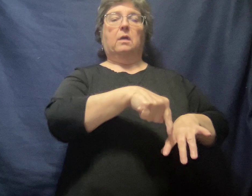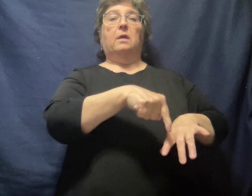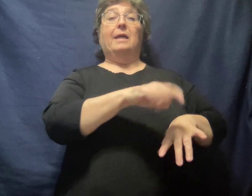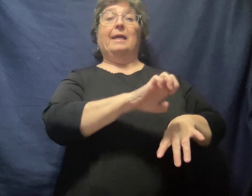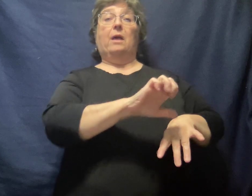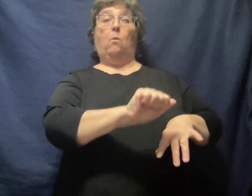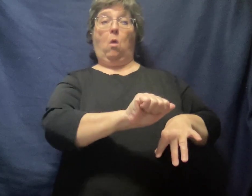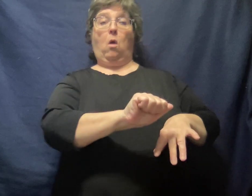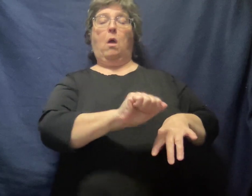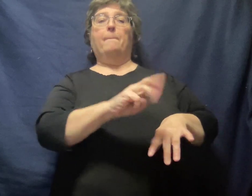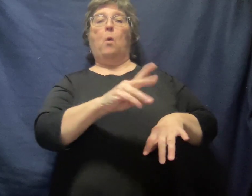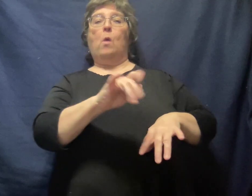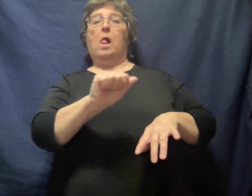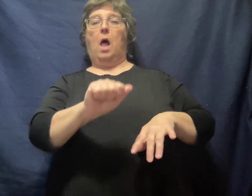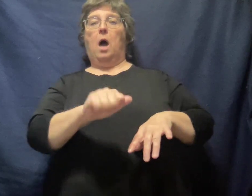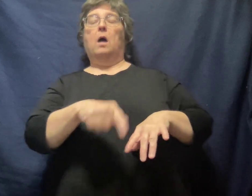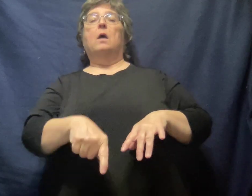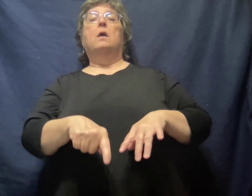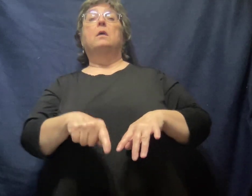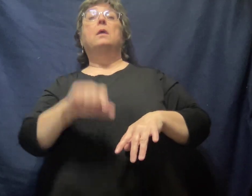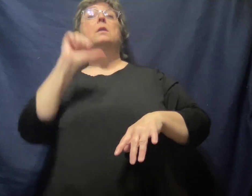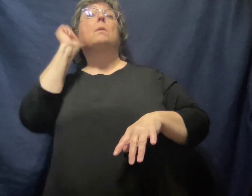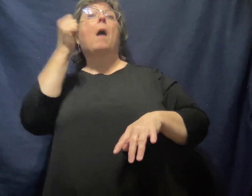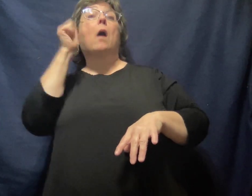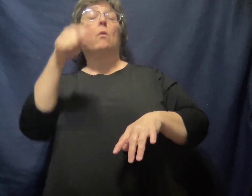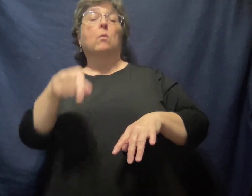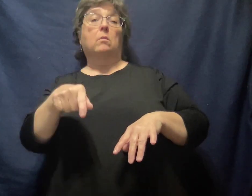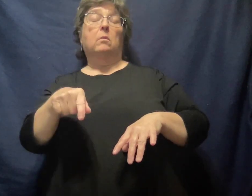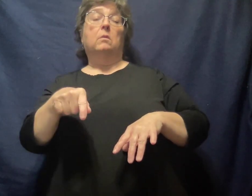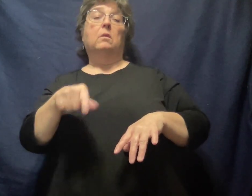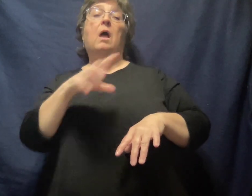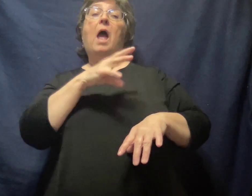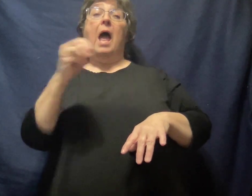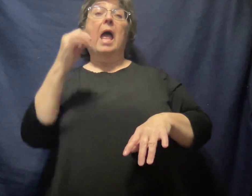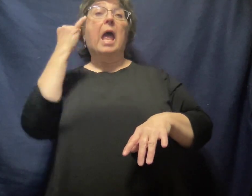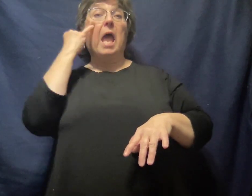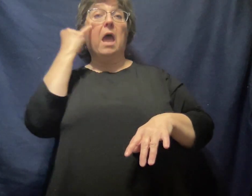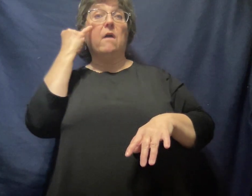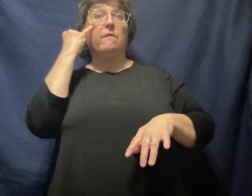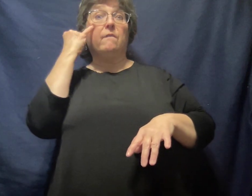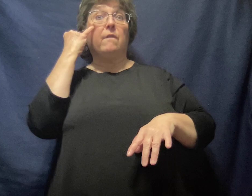Aurora, Marilla by tomorrow. And even if theoretically the blizzard has been